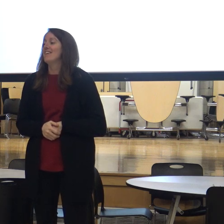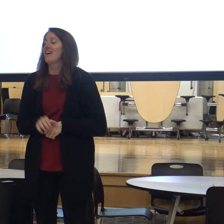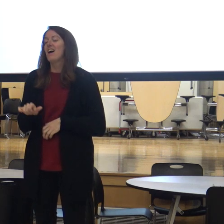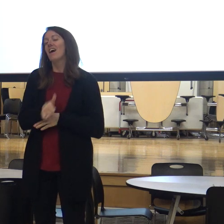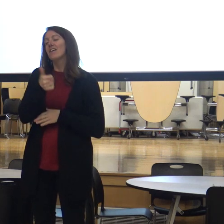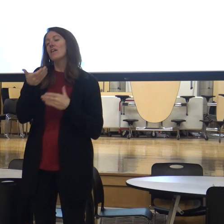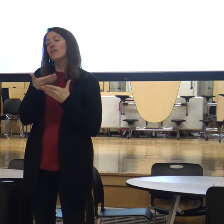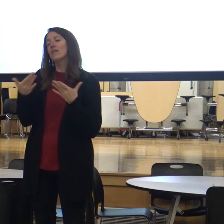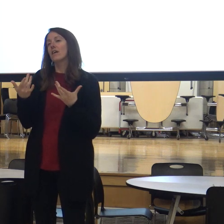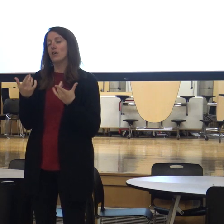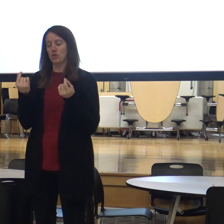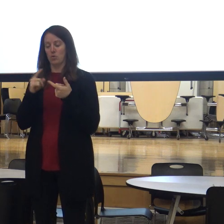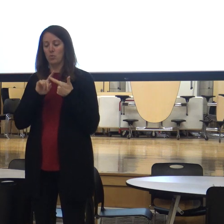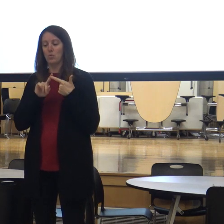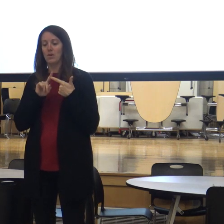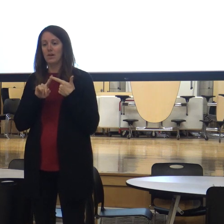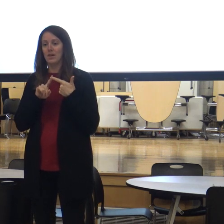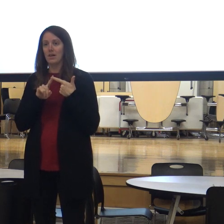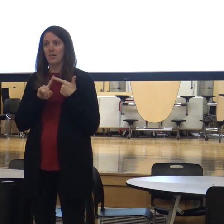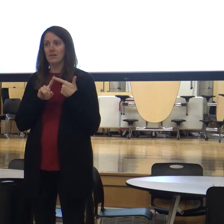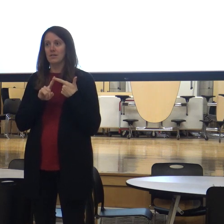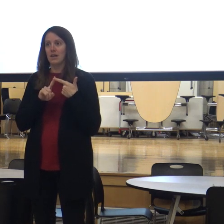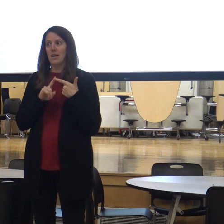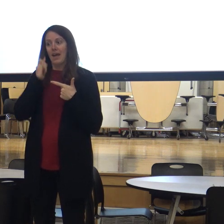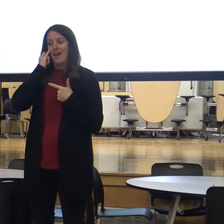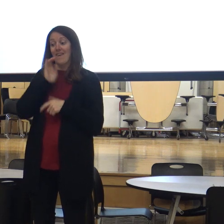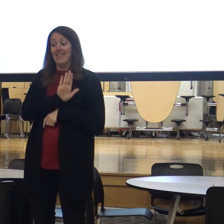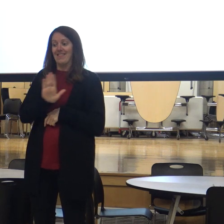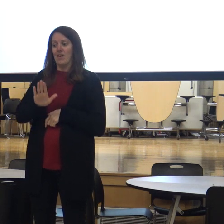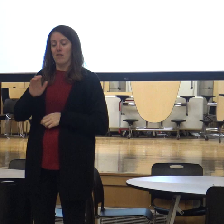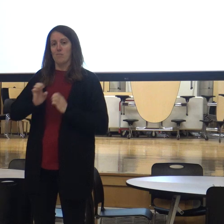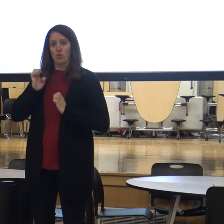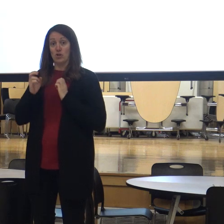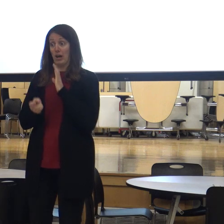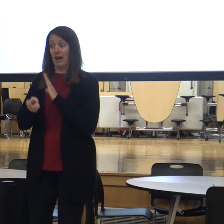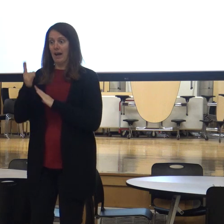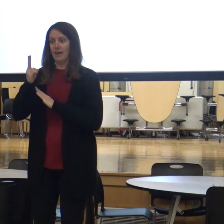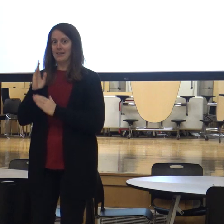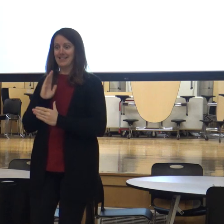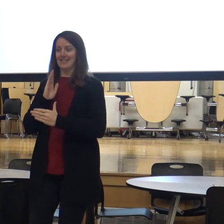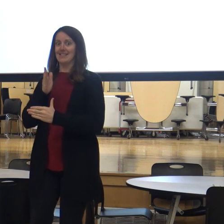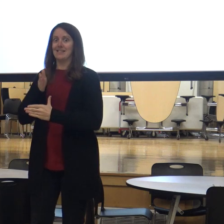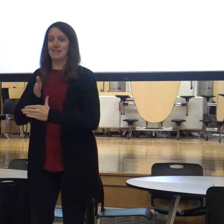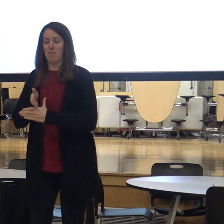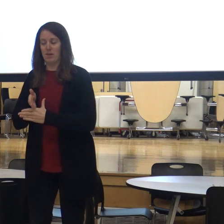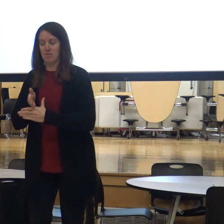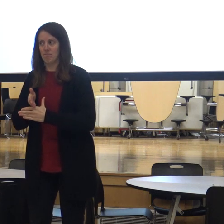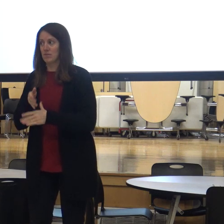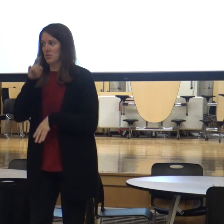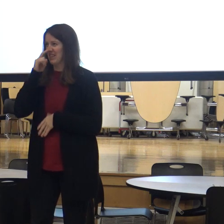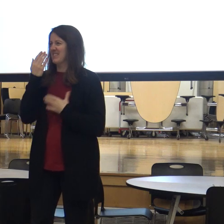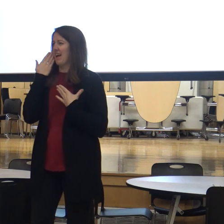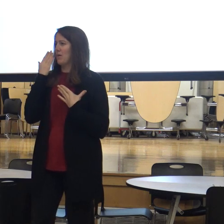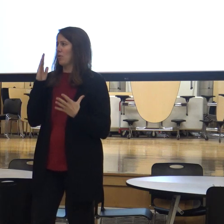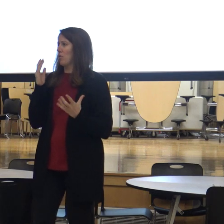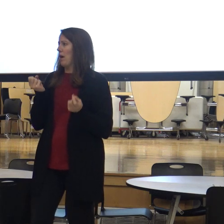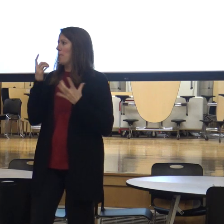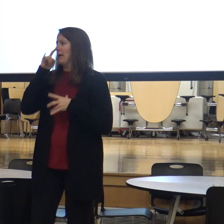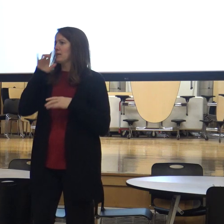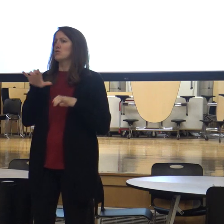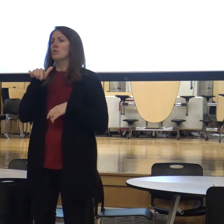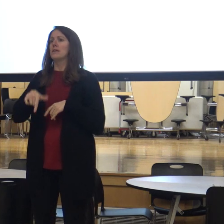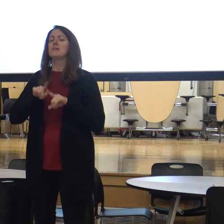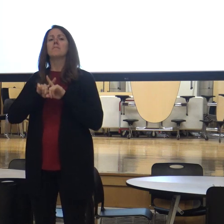Another thing we can do is when step in when the emotions are high. So, kids, and I don't know if you guys have any kids that do this,